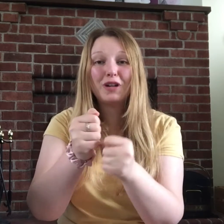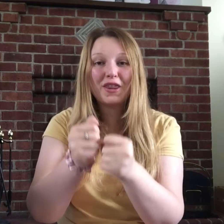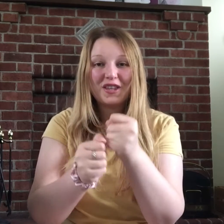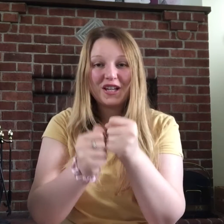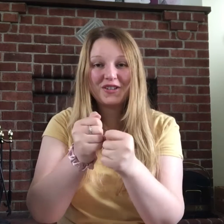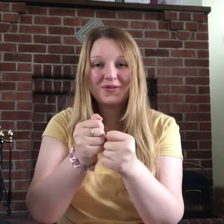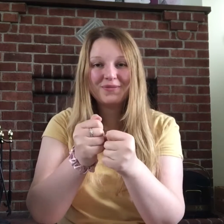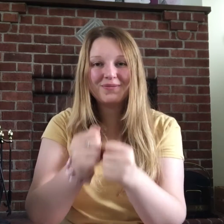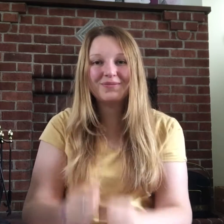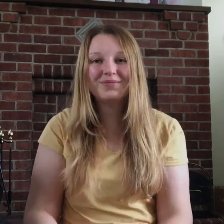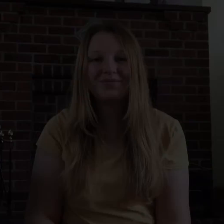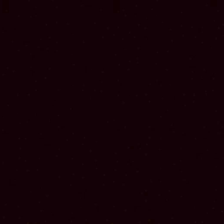Brother.